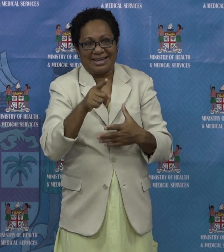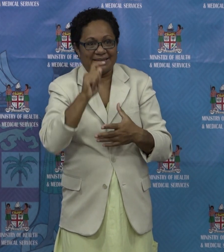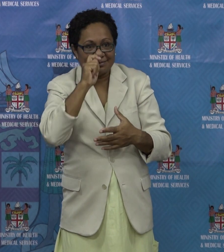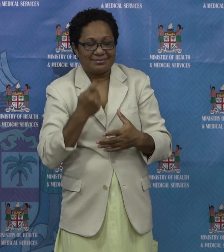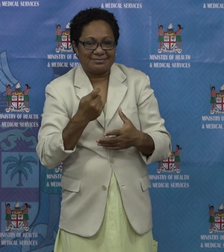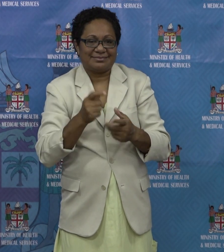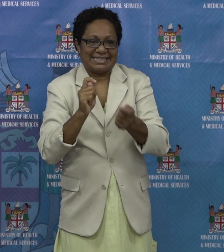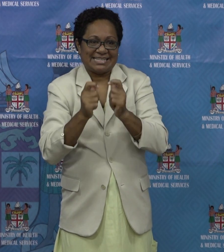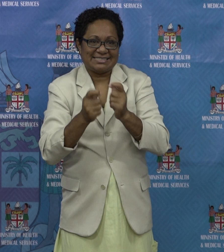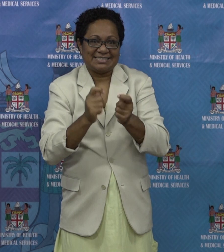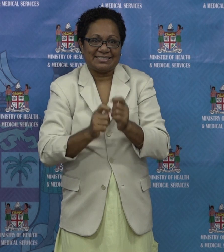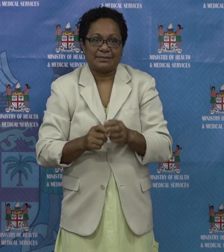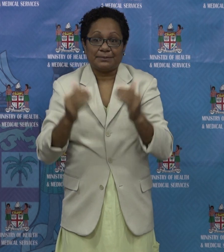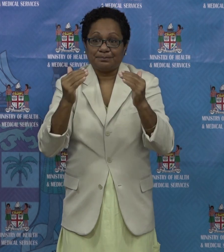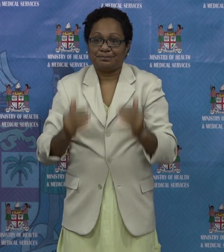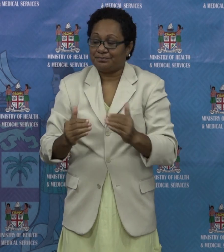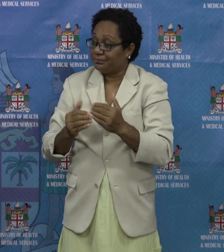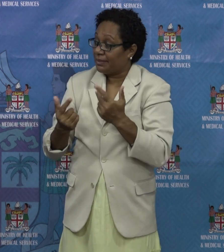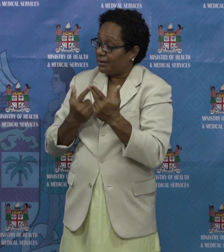Thank you, Dr. Fong. One other question.